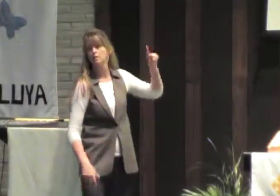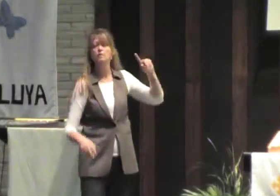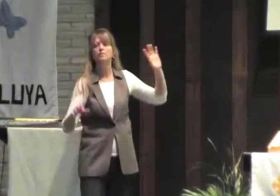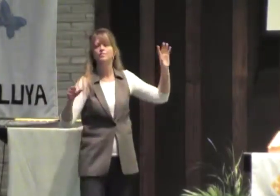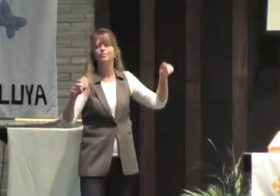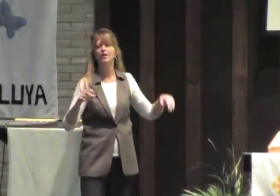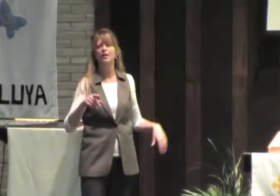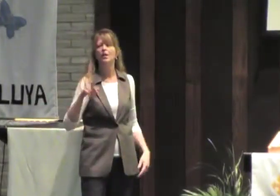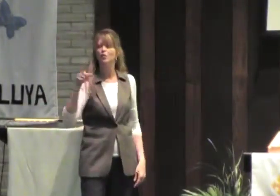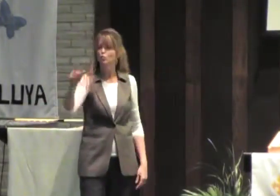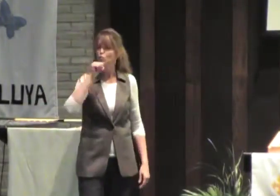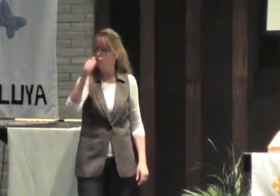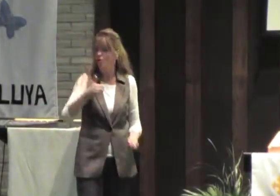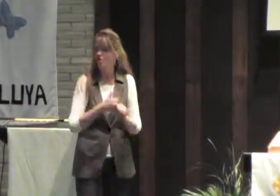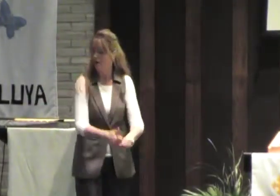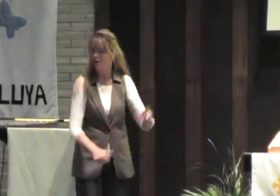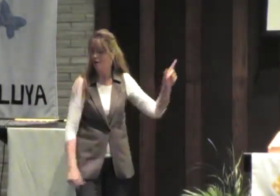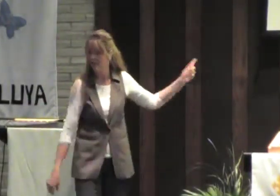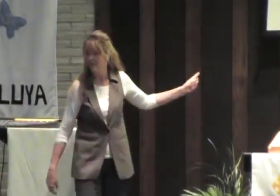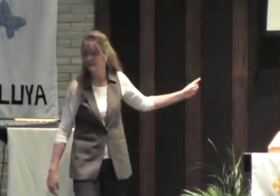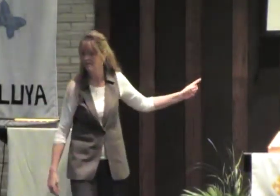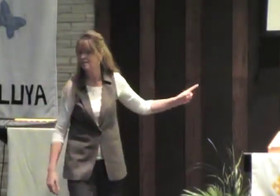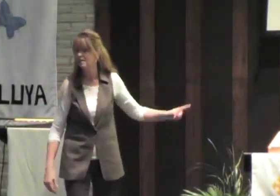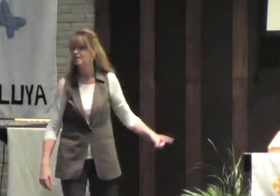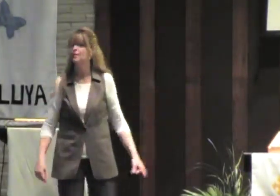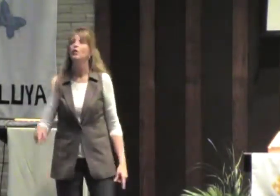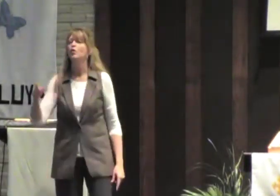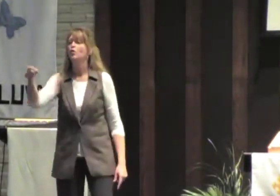If you follow this, if you don't follow this,